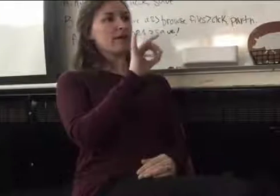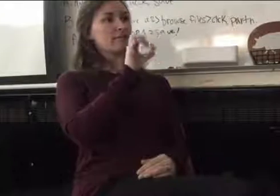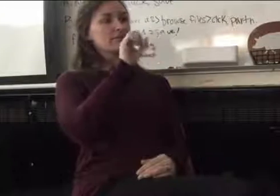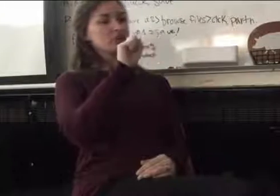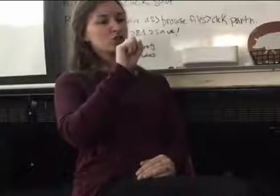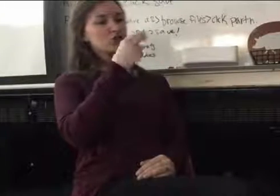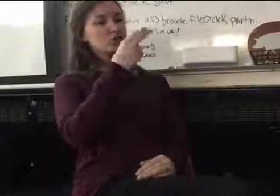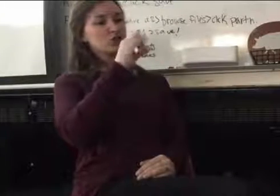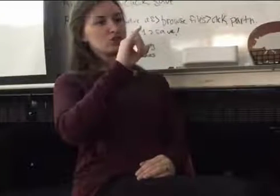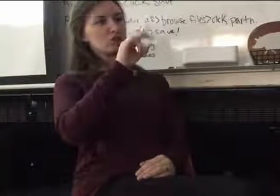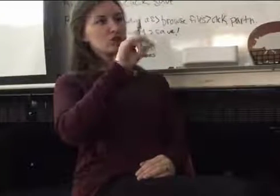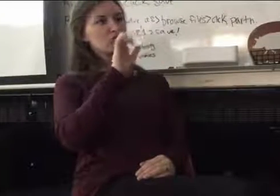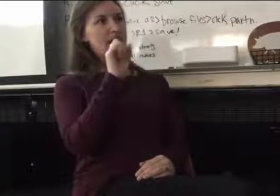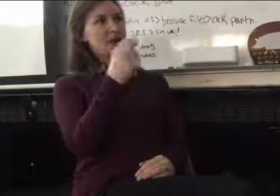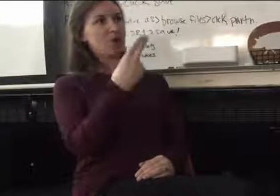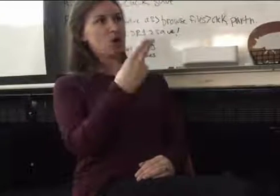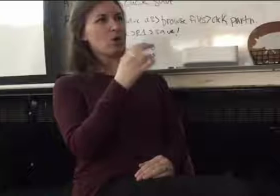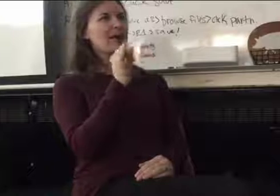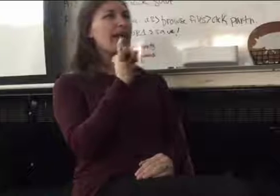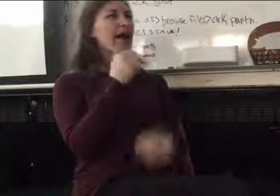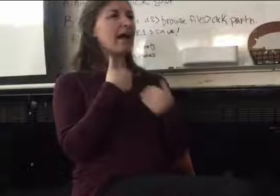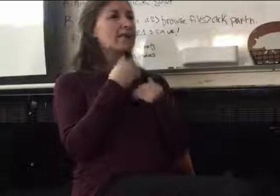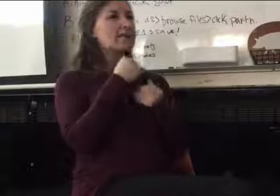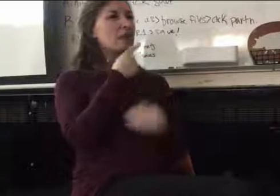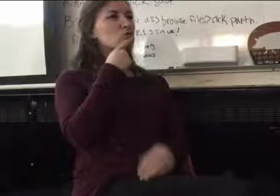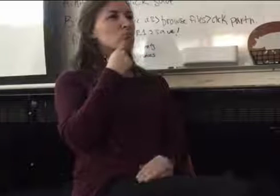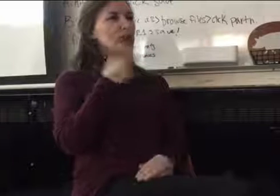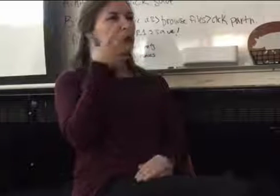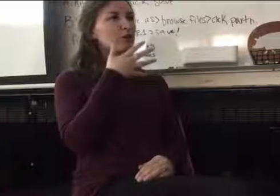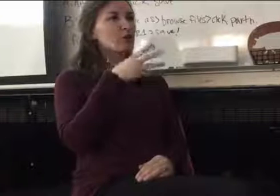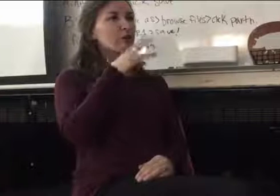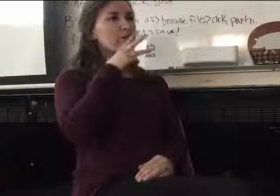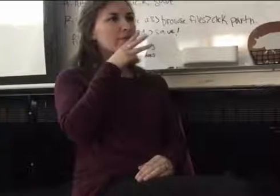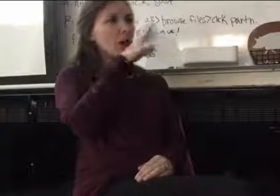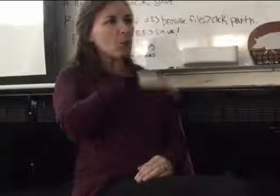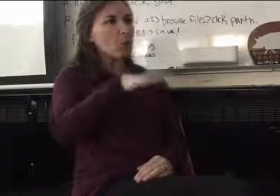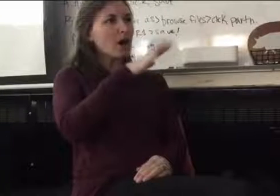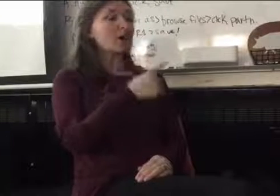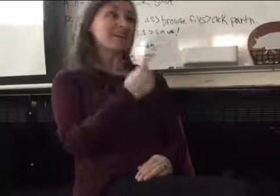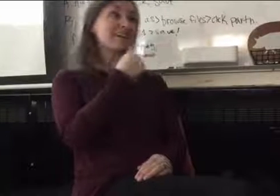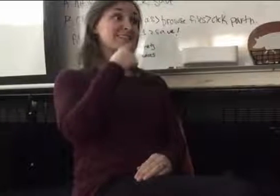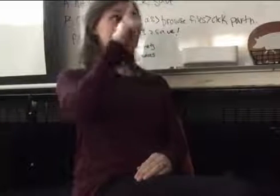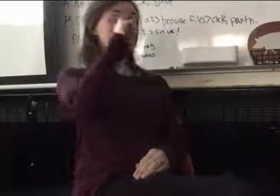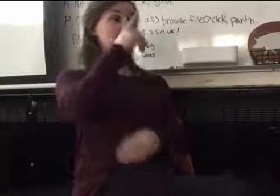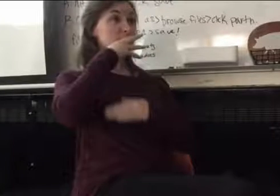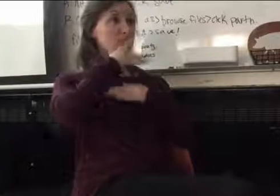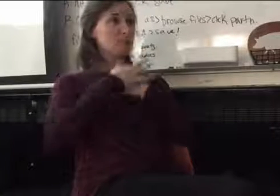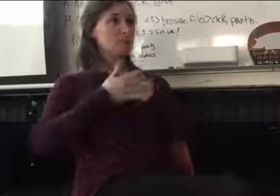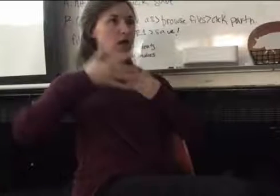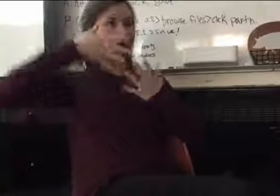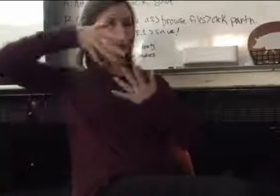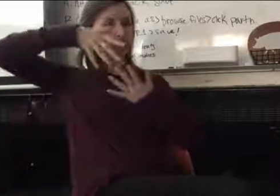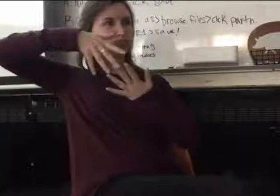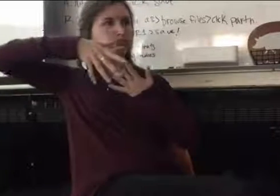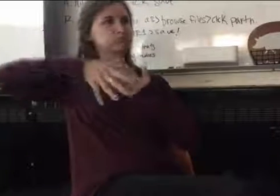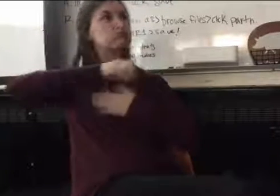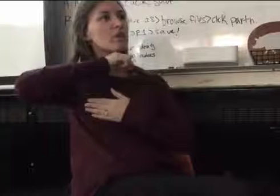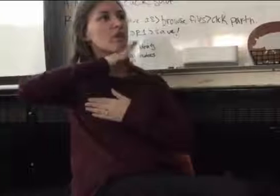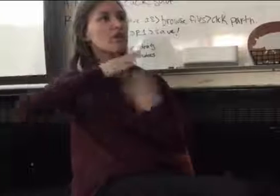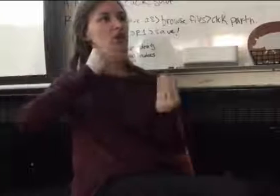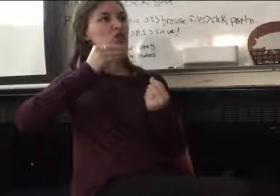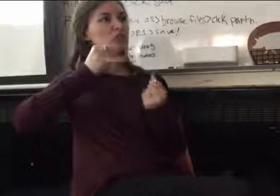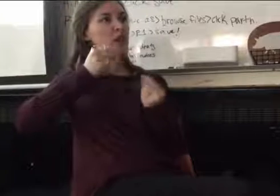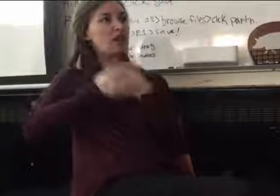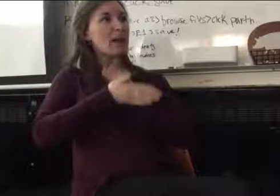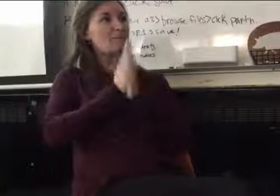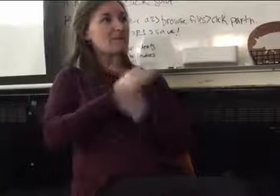go today, those ponds appear to give like a red tone. They say it's because all the blood went into the soil, and because of that, it stained the soil red,